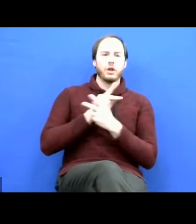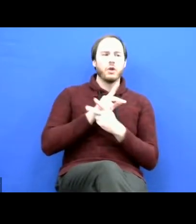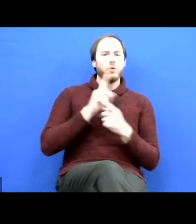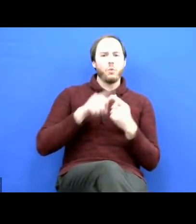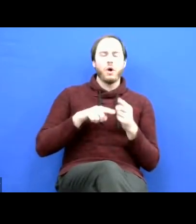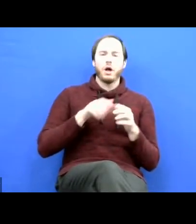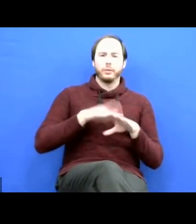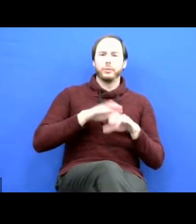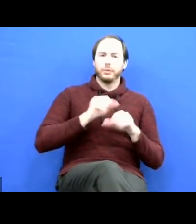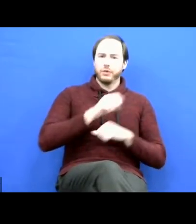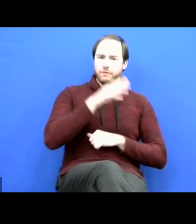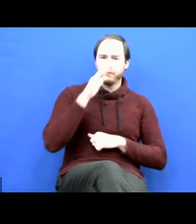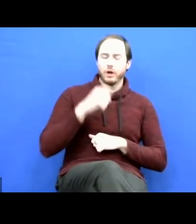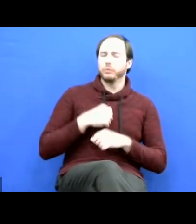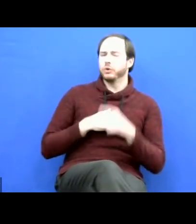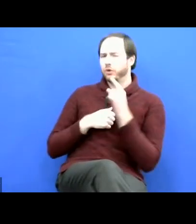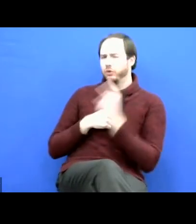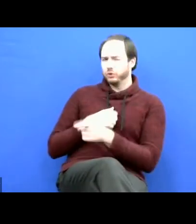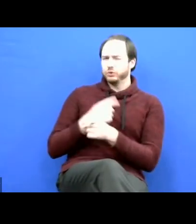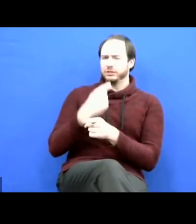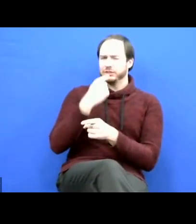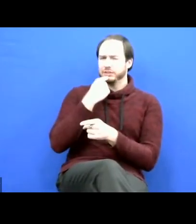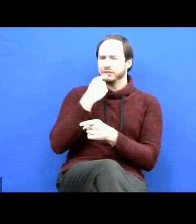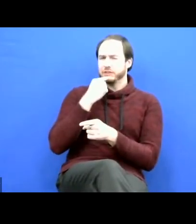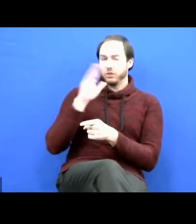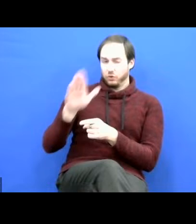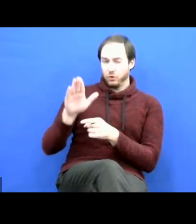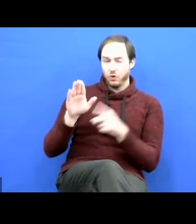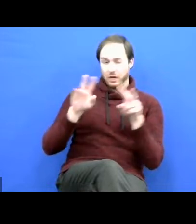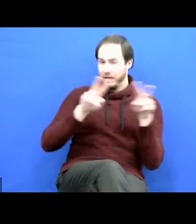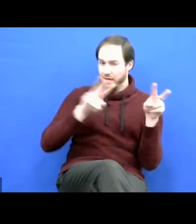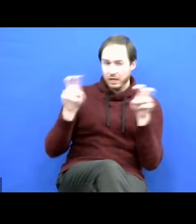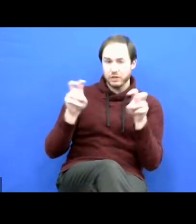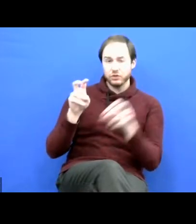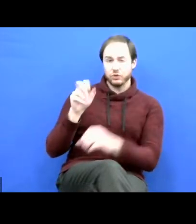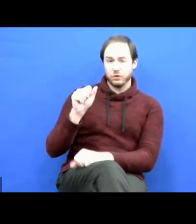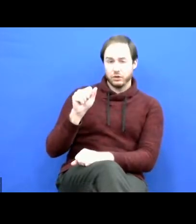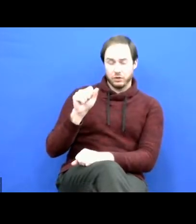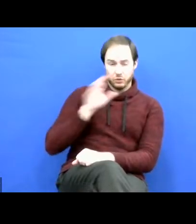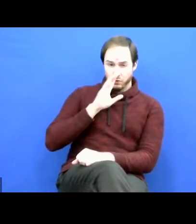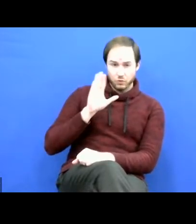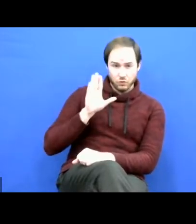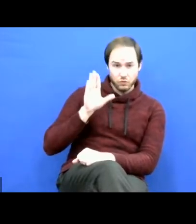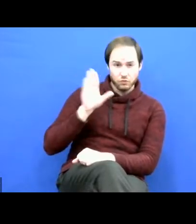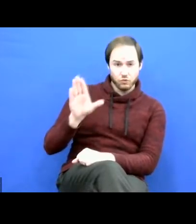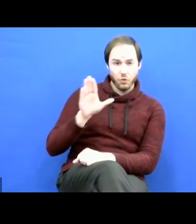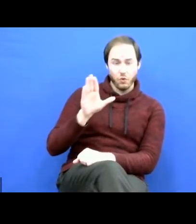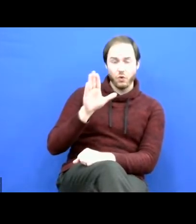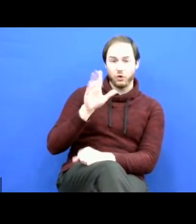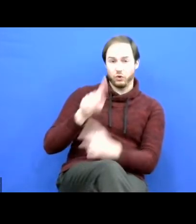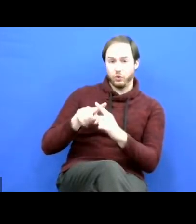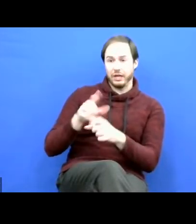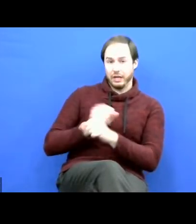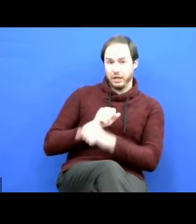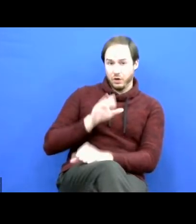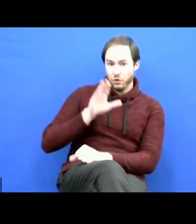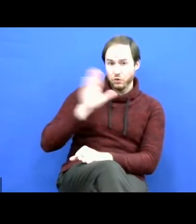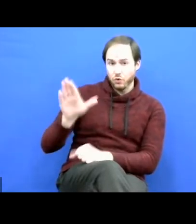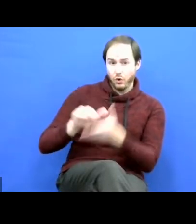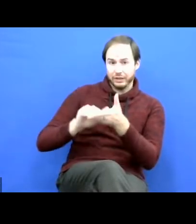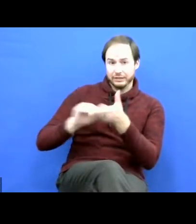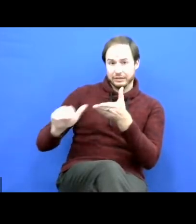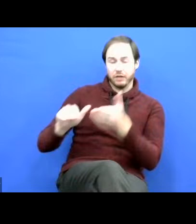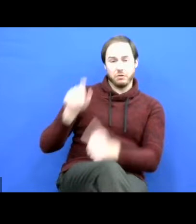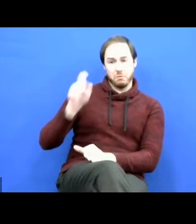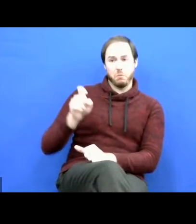farmed. So you're basically saying that your issue is that your farming to get your exemption has to